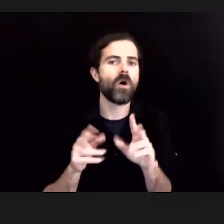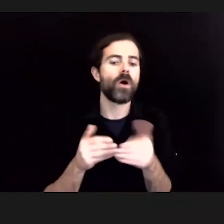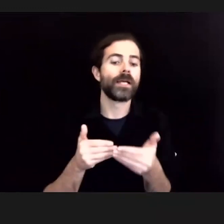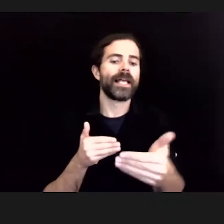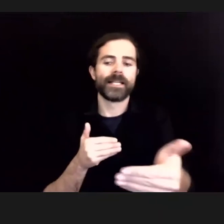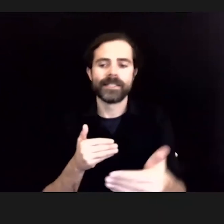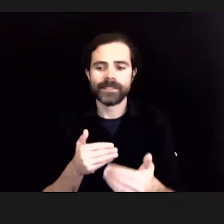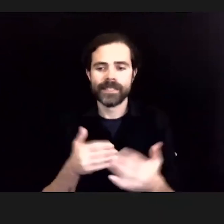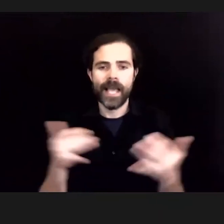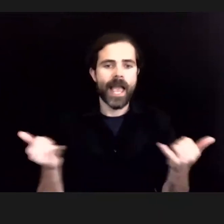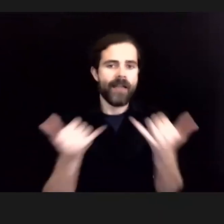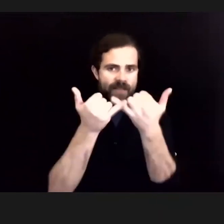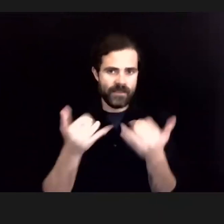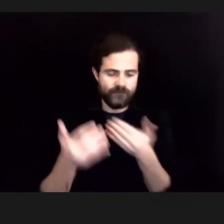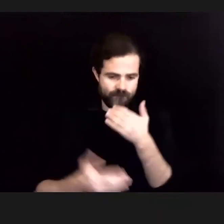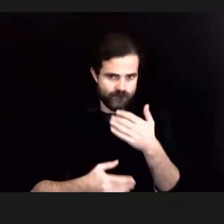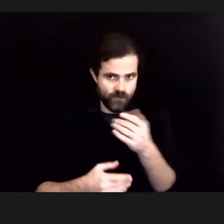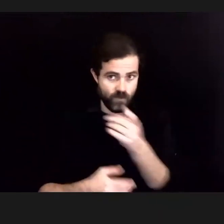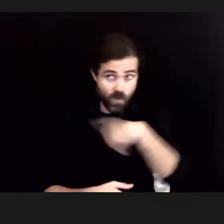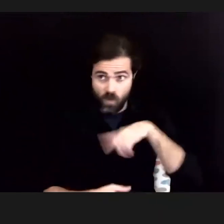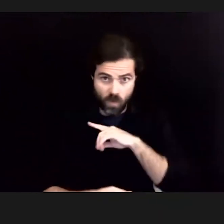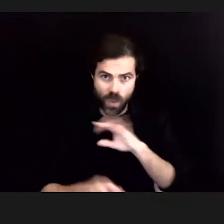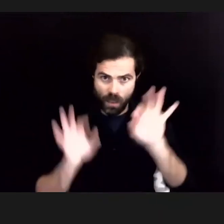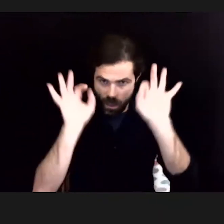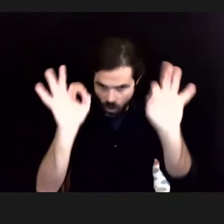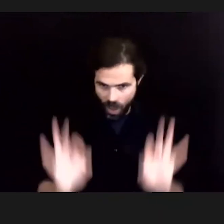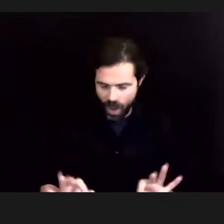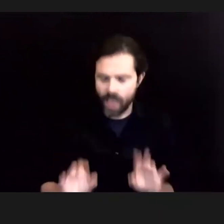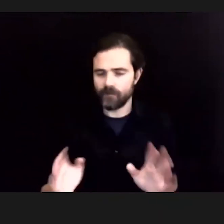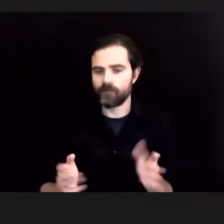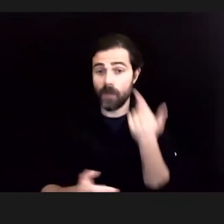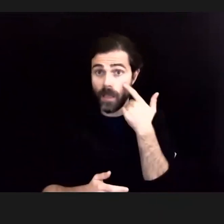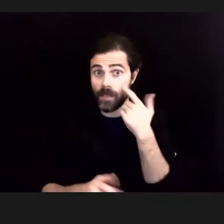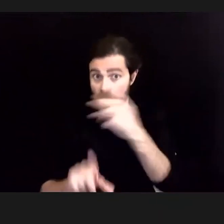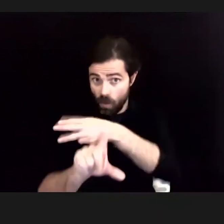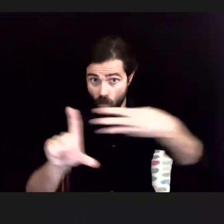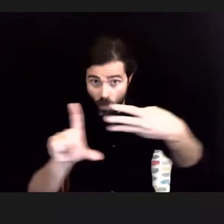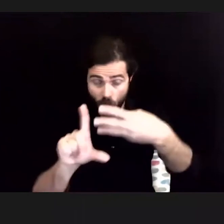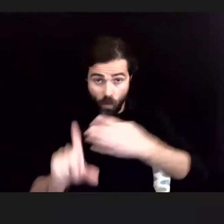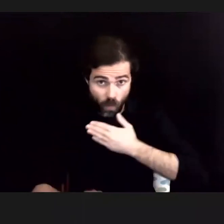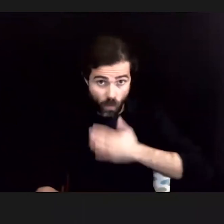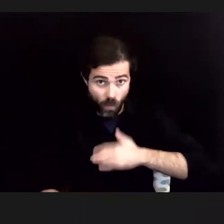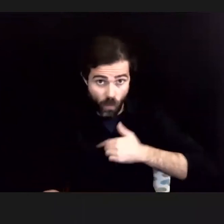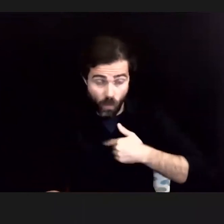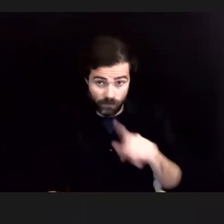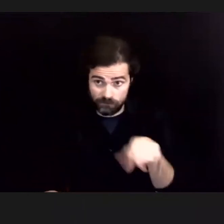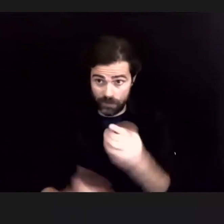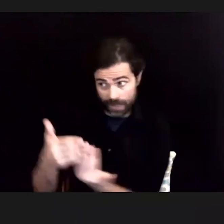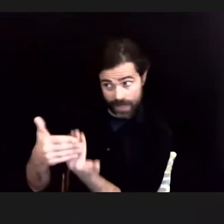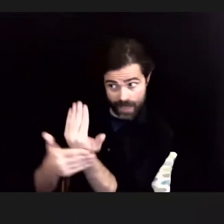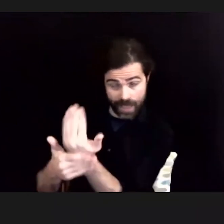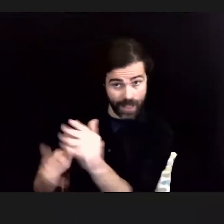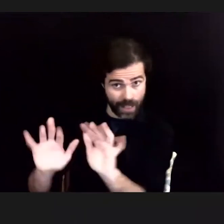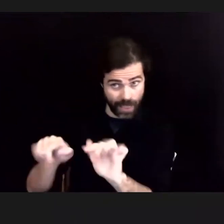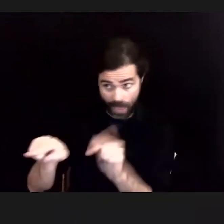you can be updated to this information in the webpage that is already in the chat. And also to encourage you,